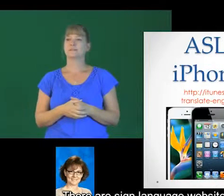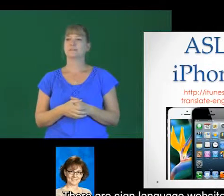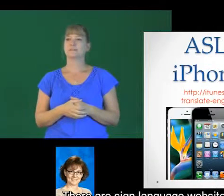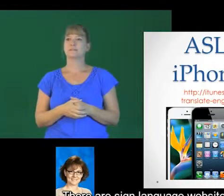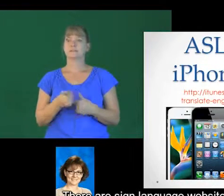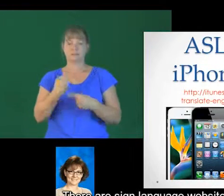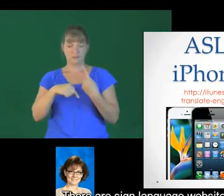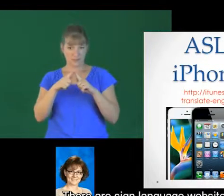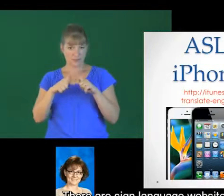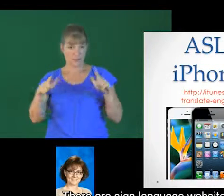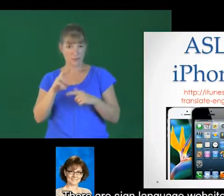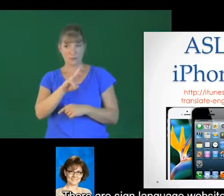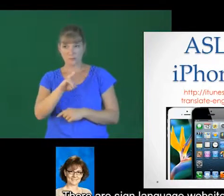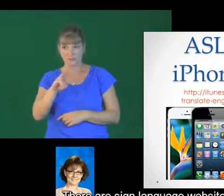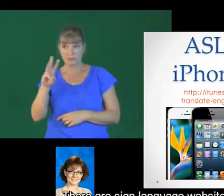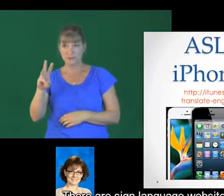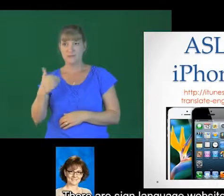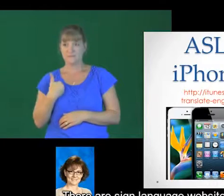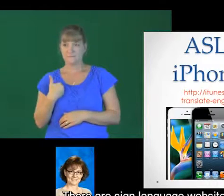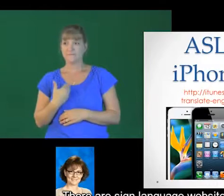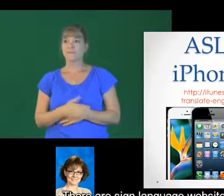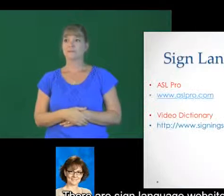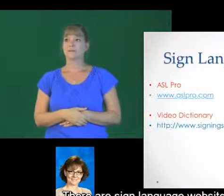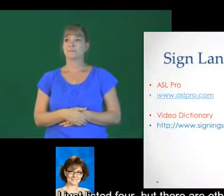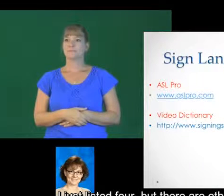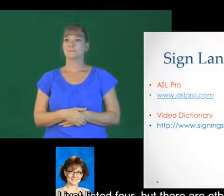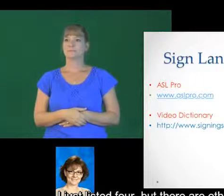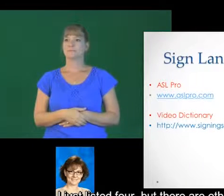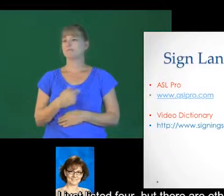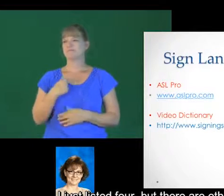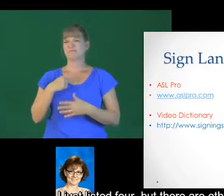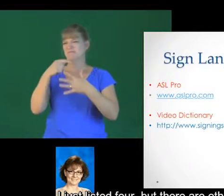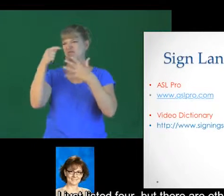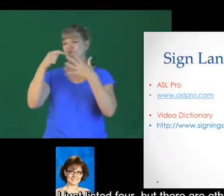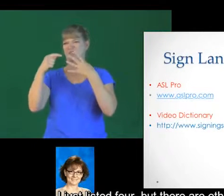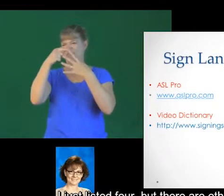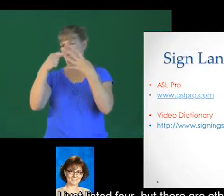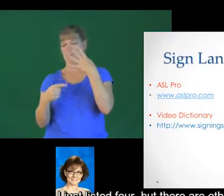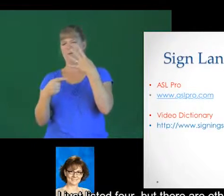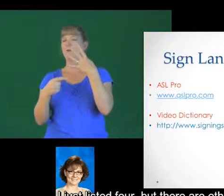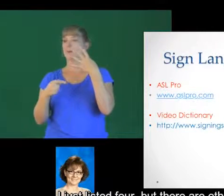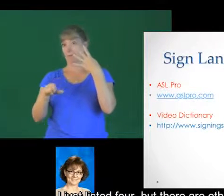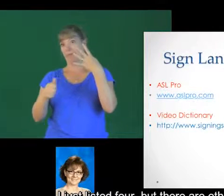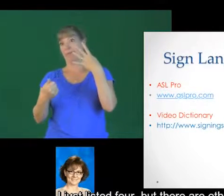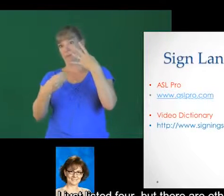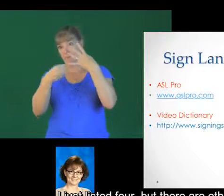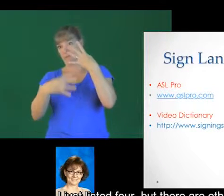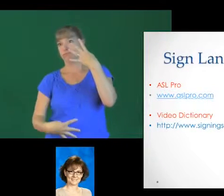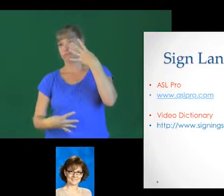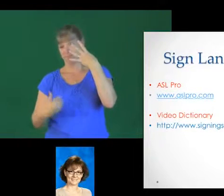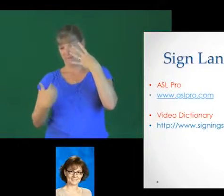There are sign language websites. I just listed 4, but there are others.